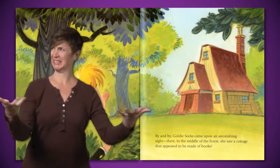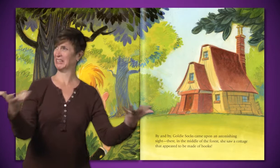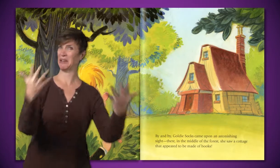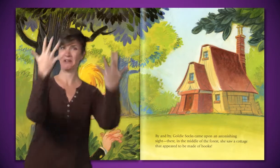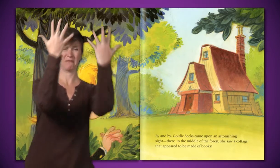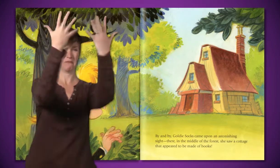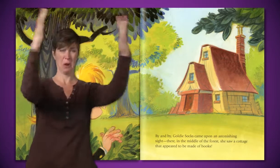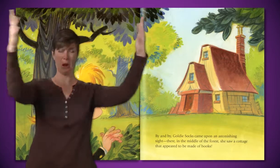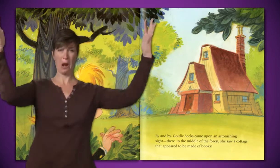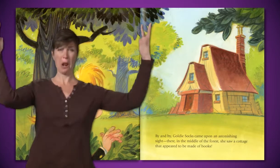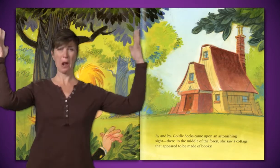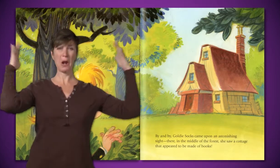By and by,